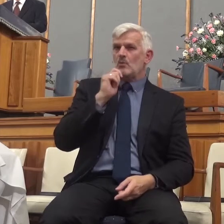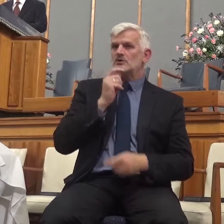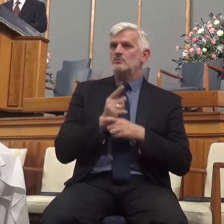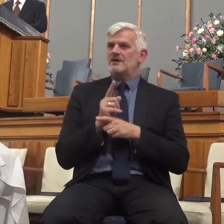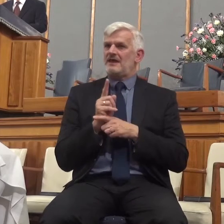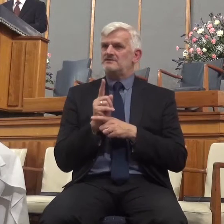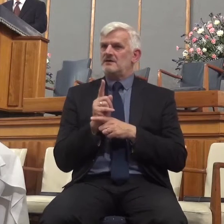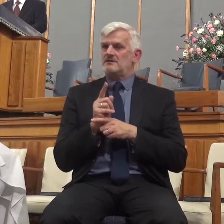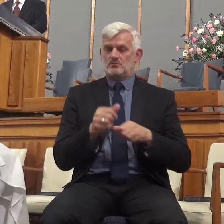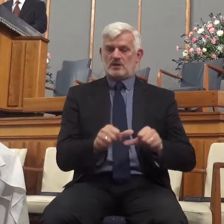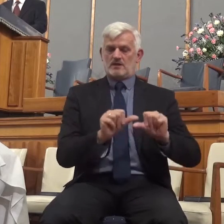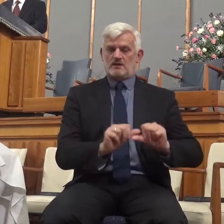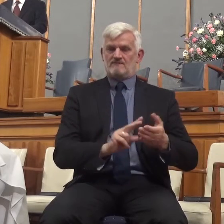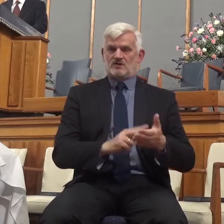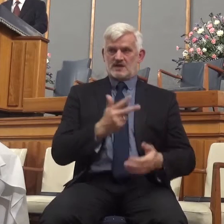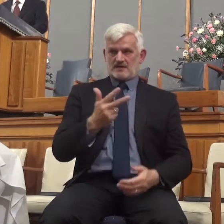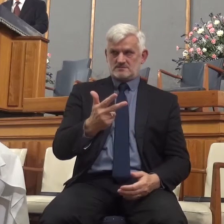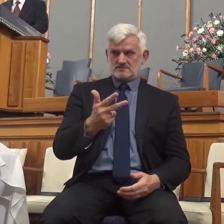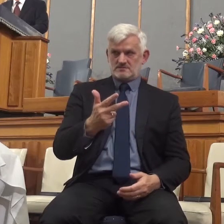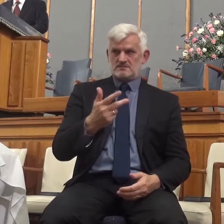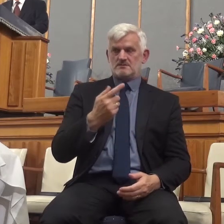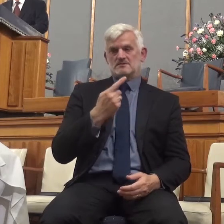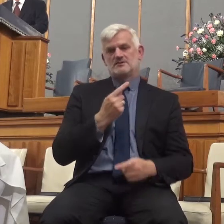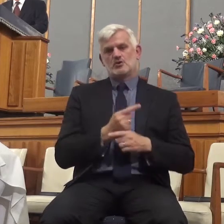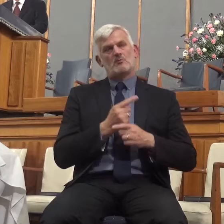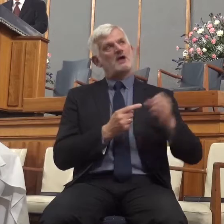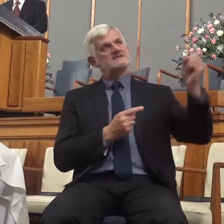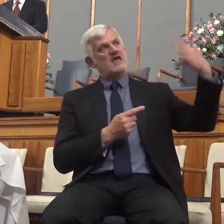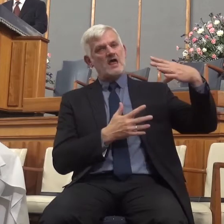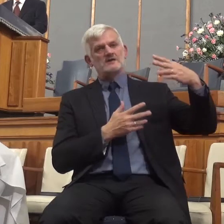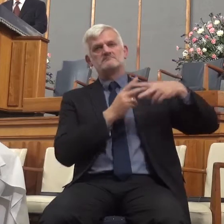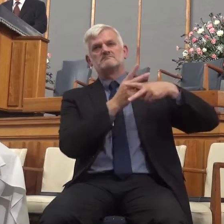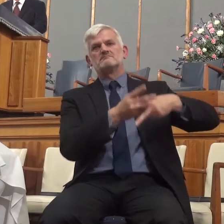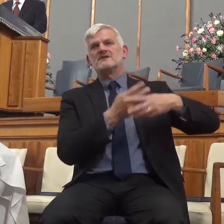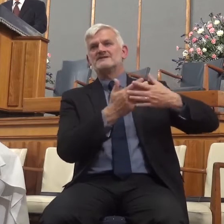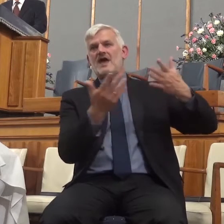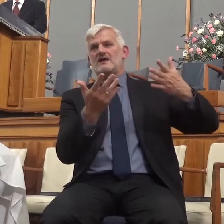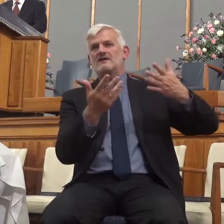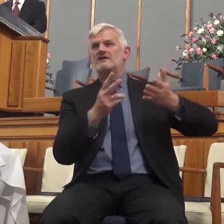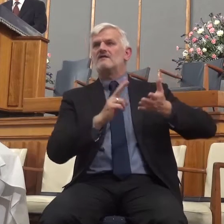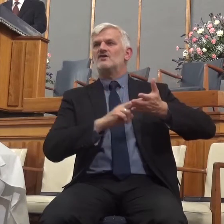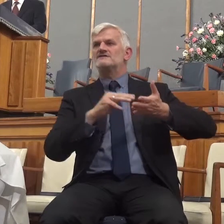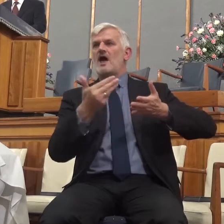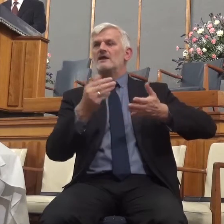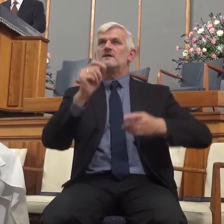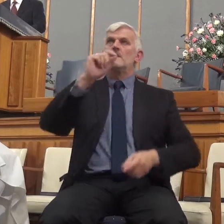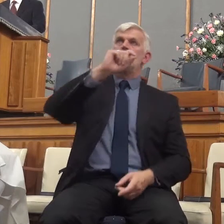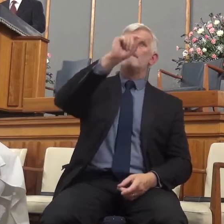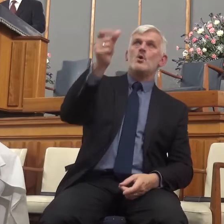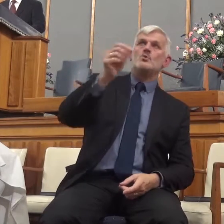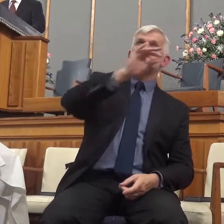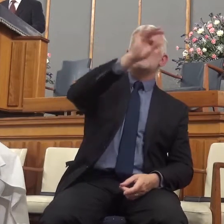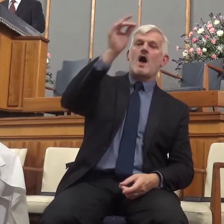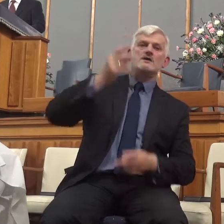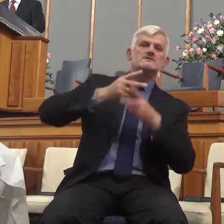describes, verse 8, the psalmist, the sun to rule by day. Verse 9, the moon and stars to rule